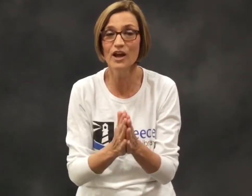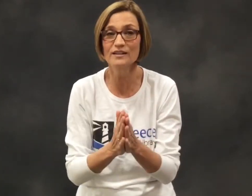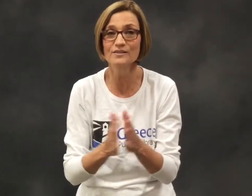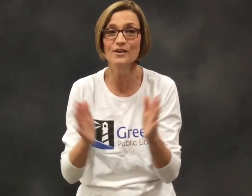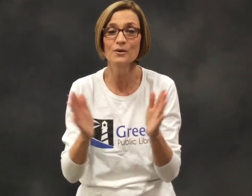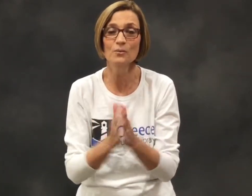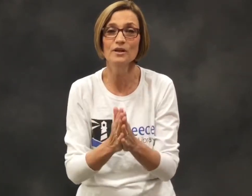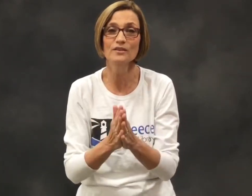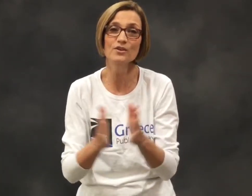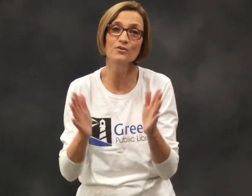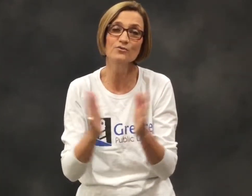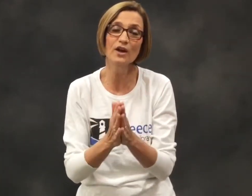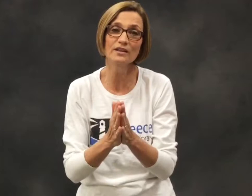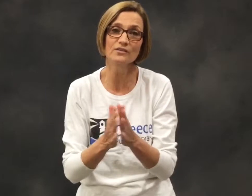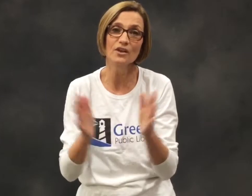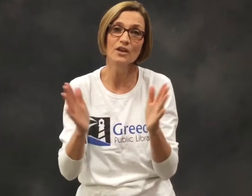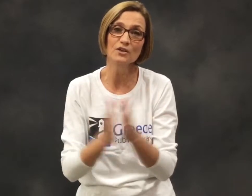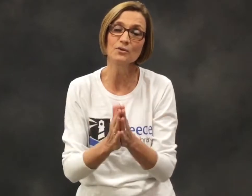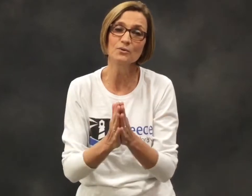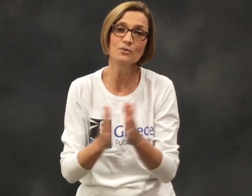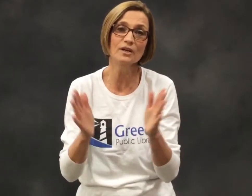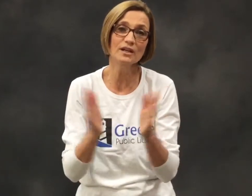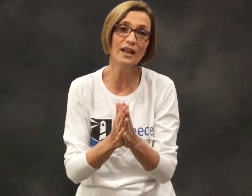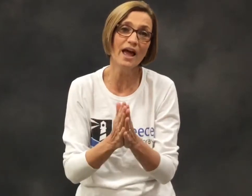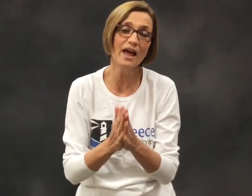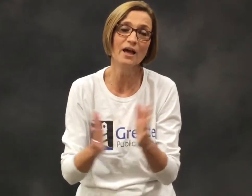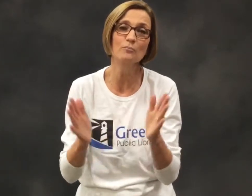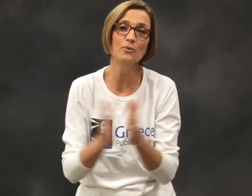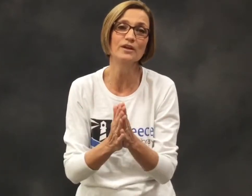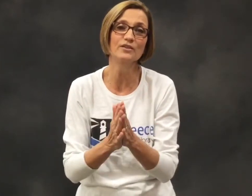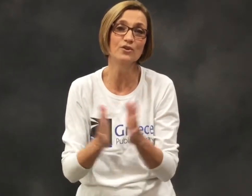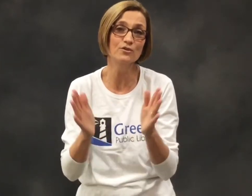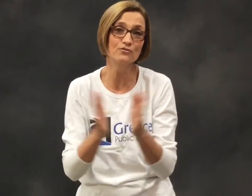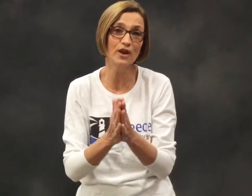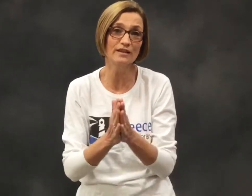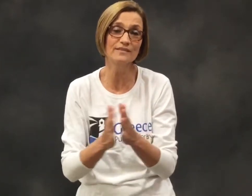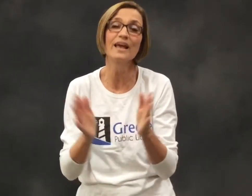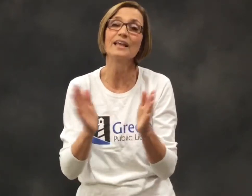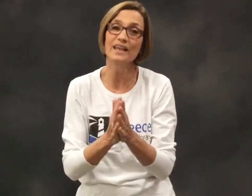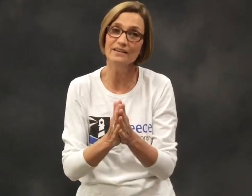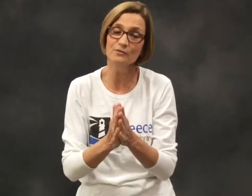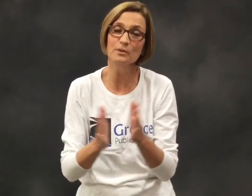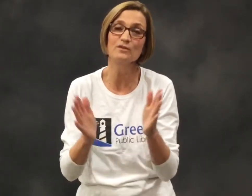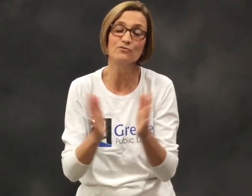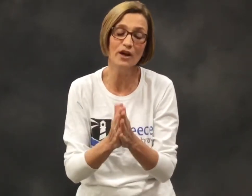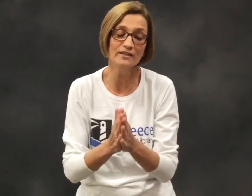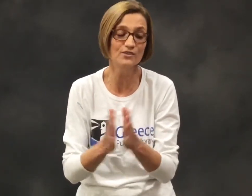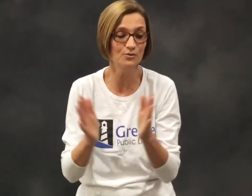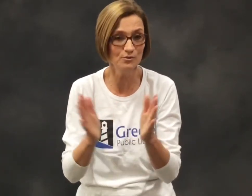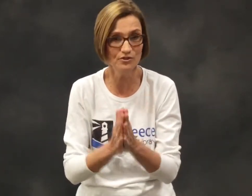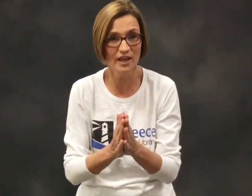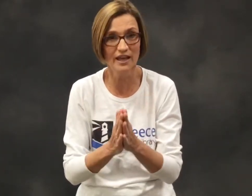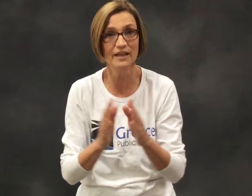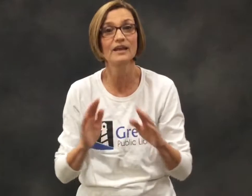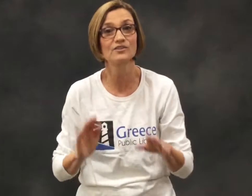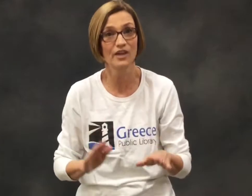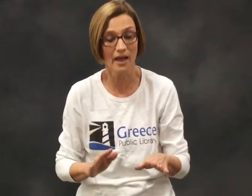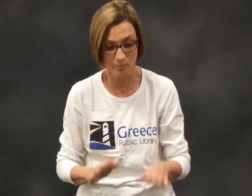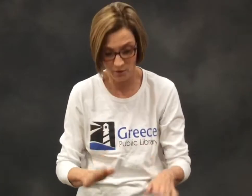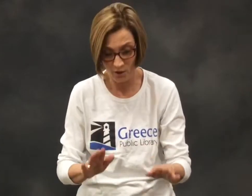friends, with your friends. You can clap with your friends. Let's be friends today. Tap.